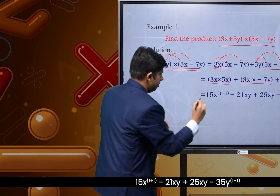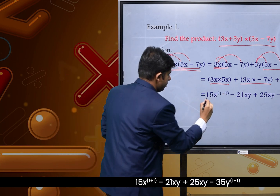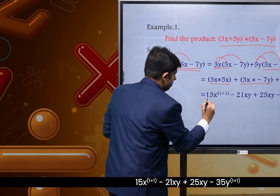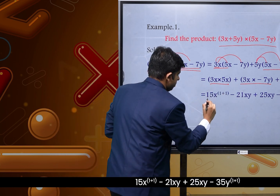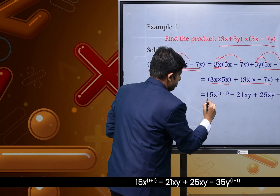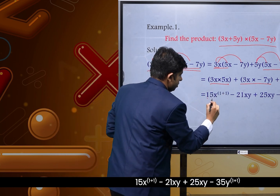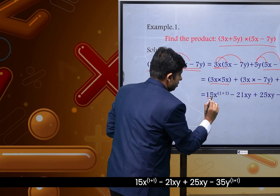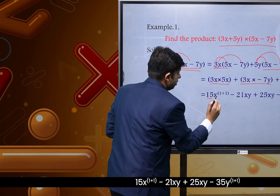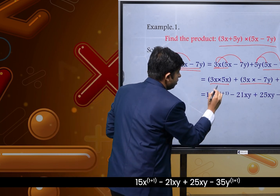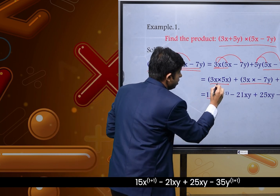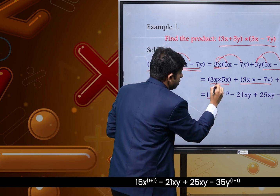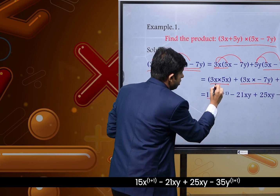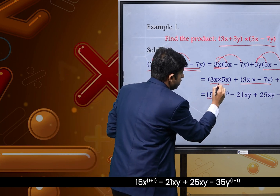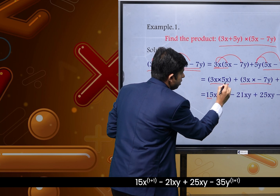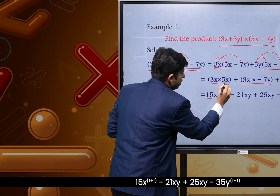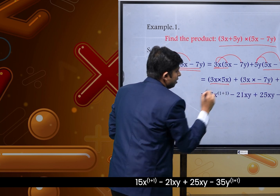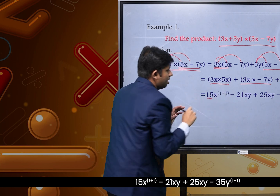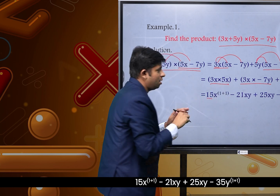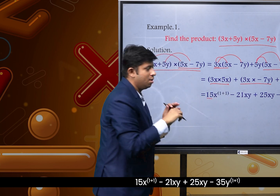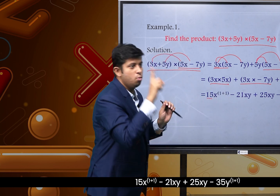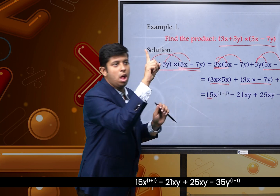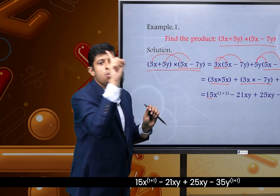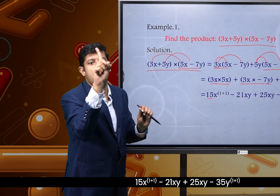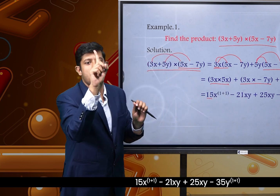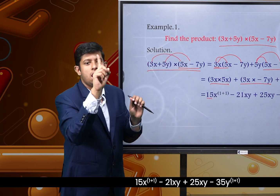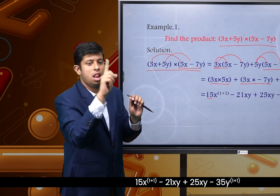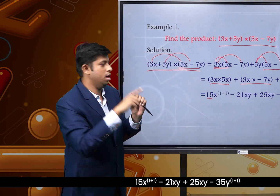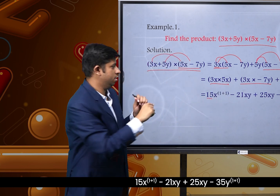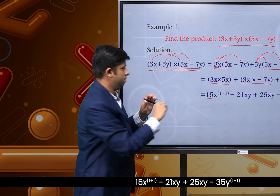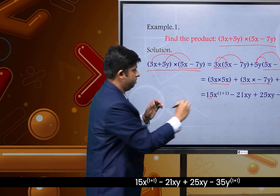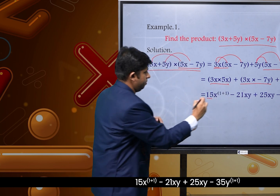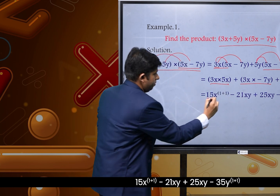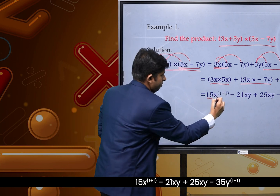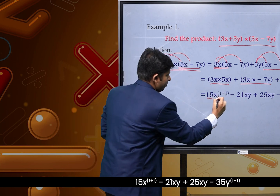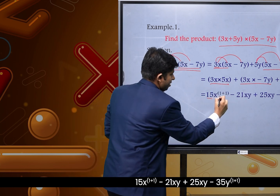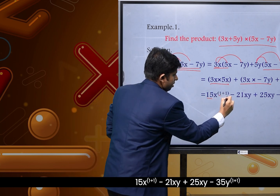15x to the power of 1 plus 1. Bases are equal, powers are to be added.